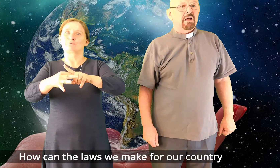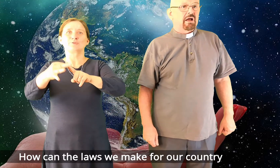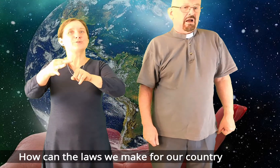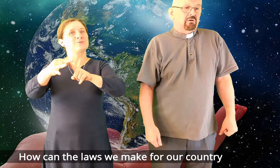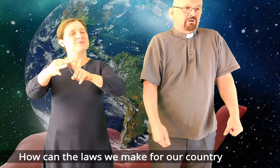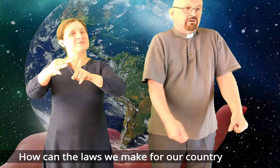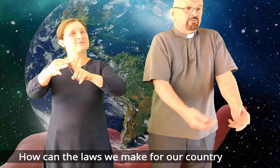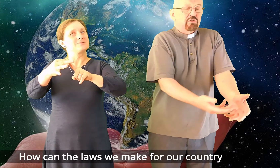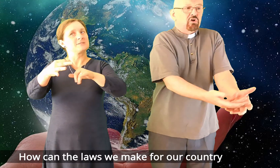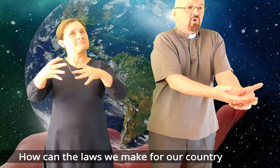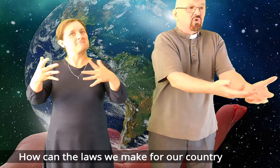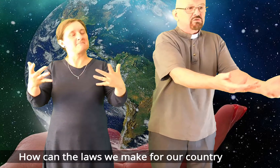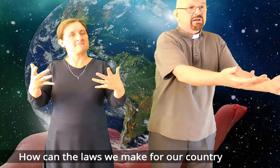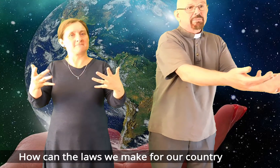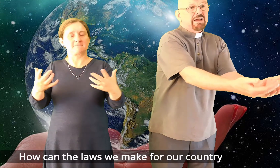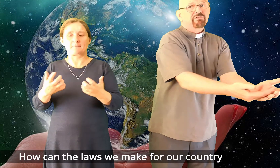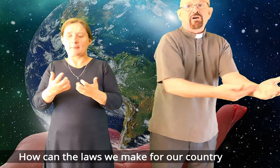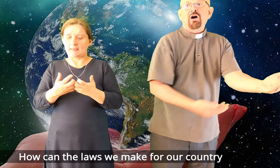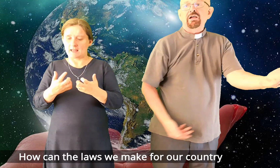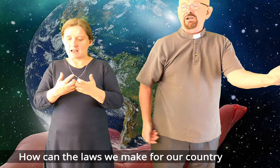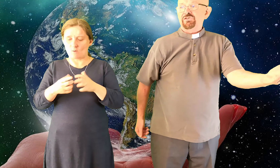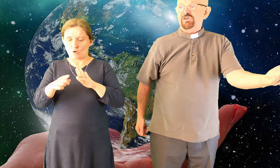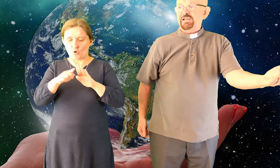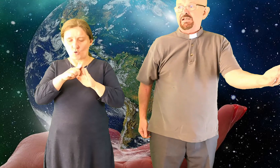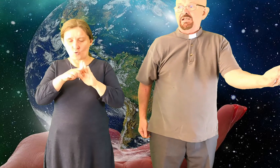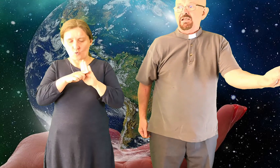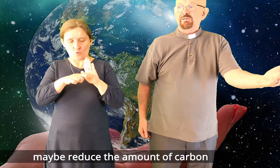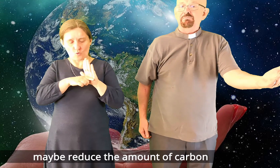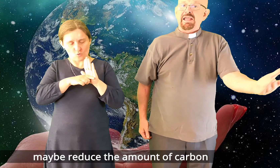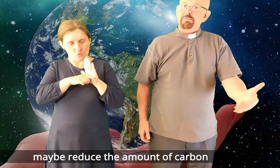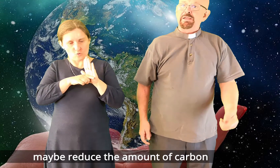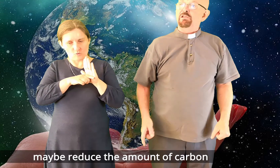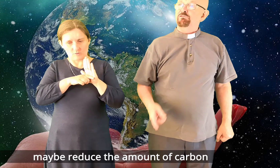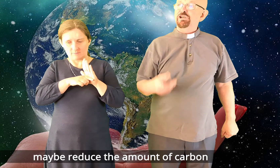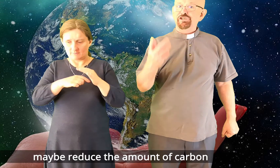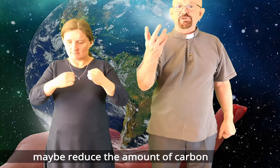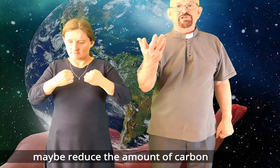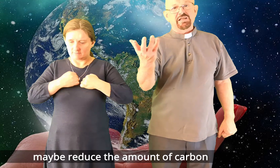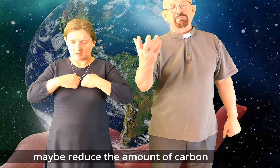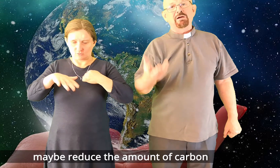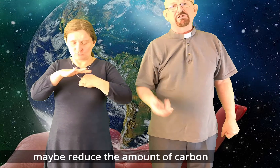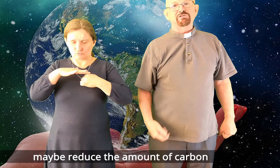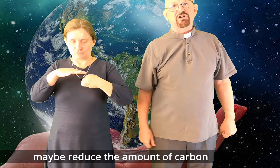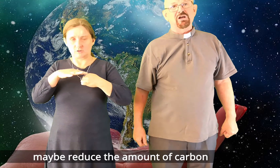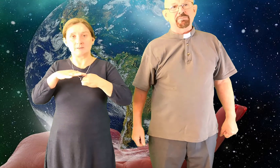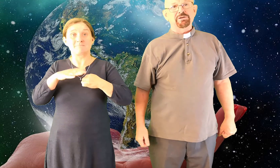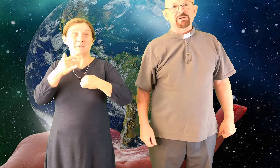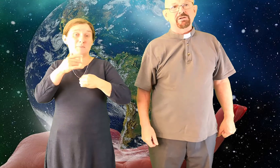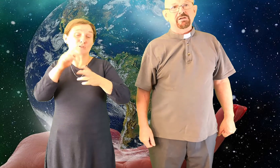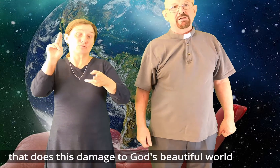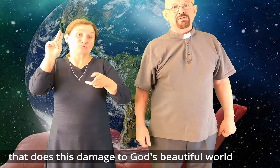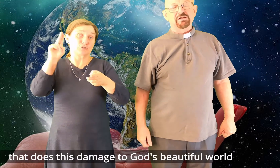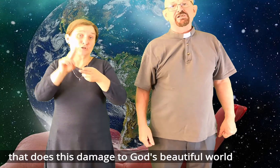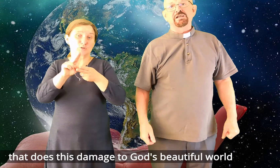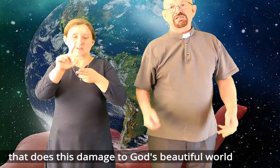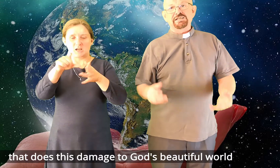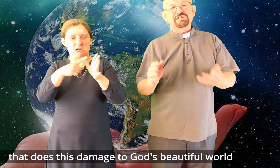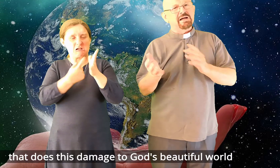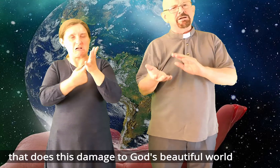How can the laws we make for our country maybe reduce the amount of carbon that does this damage to